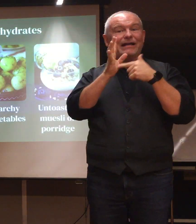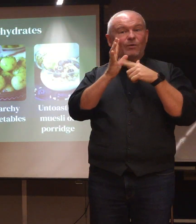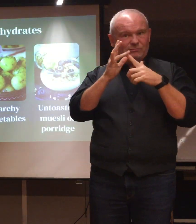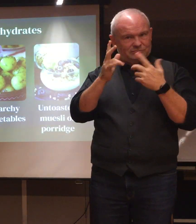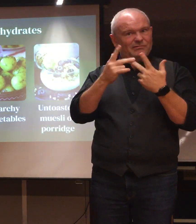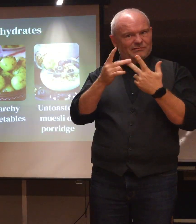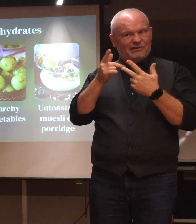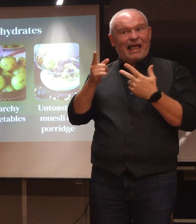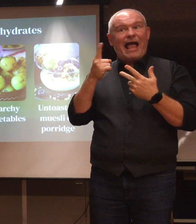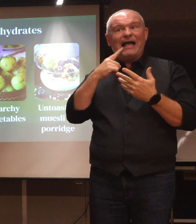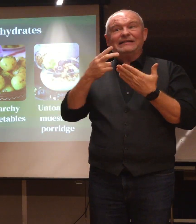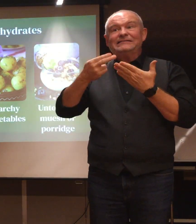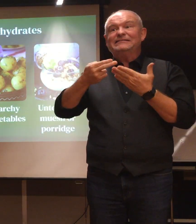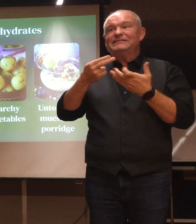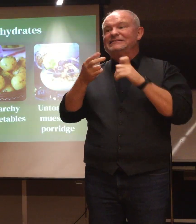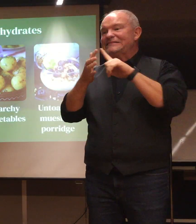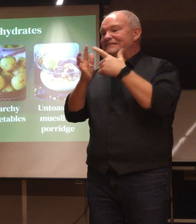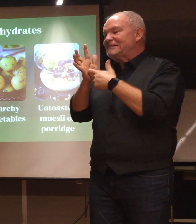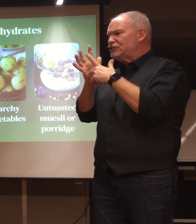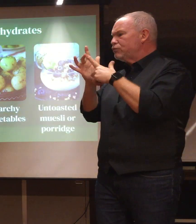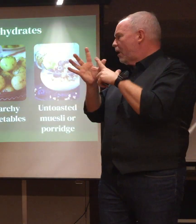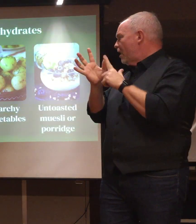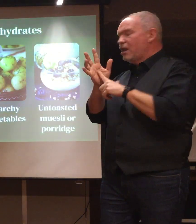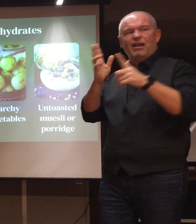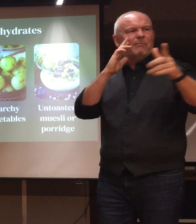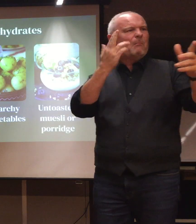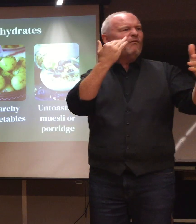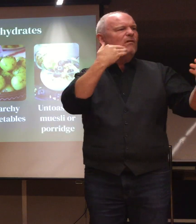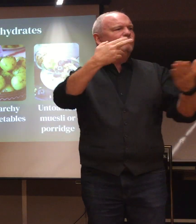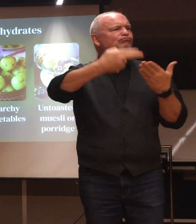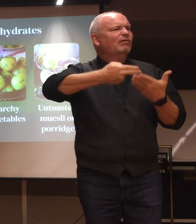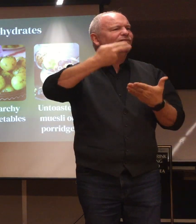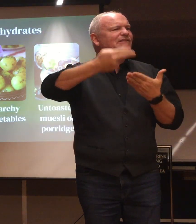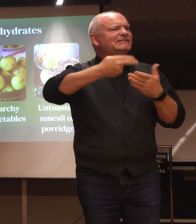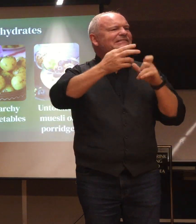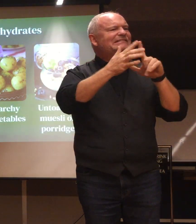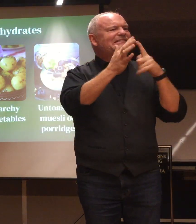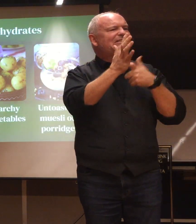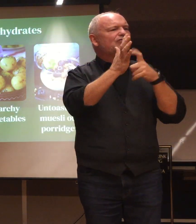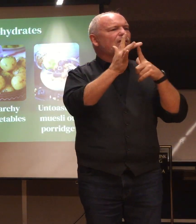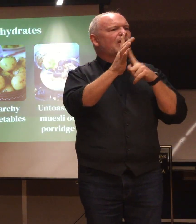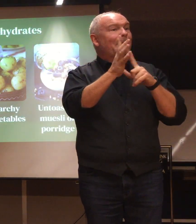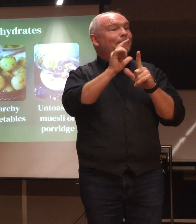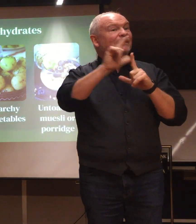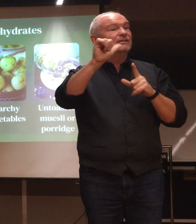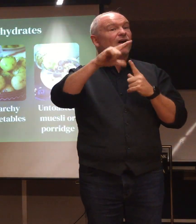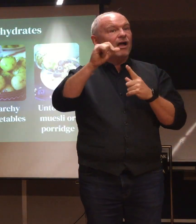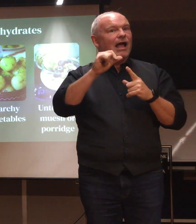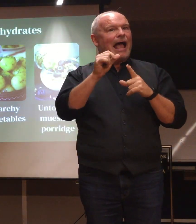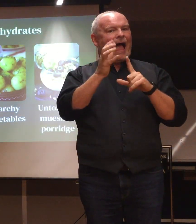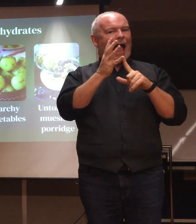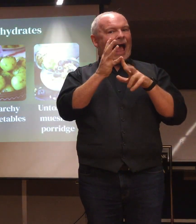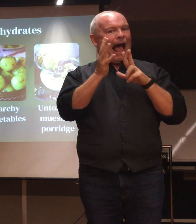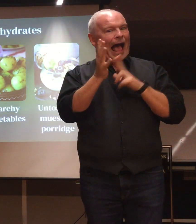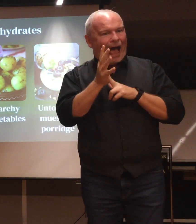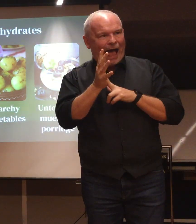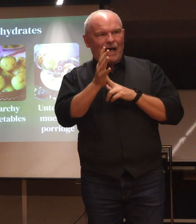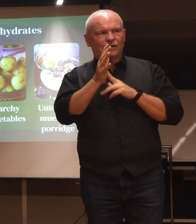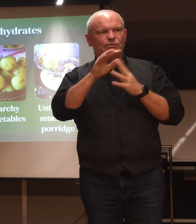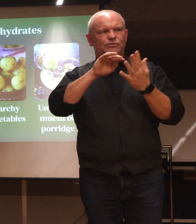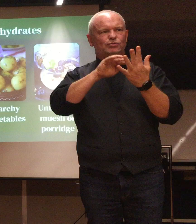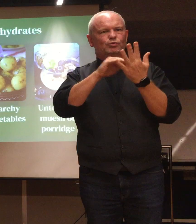and the cereals that someone mentioned earlier as well. So the best option is untoasted